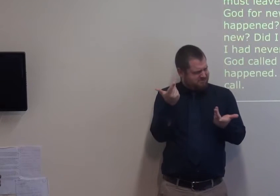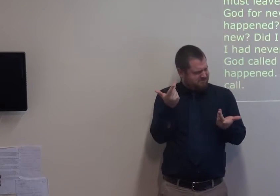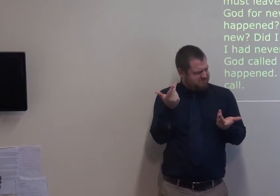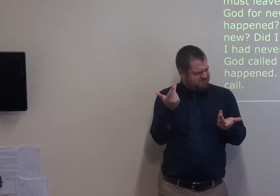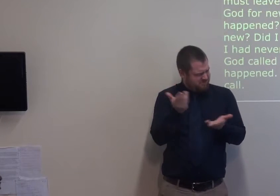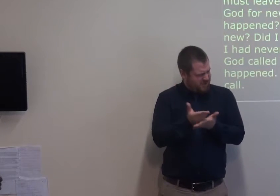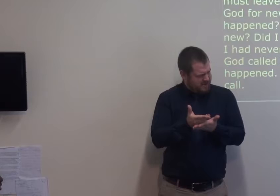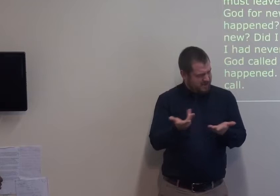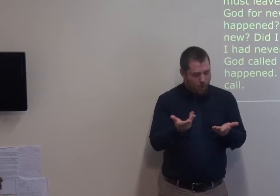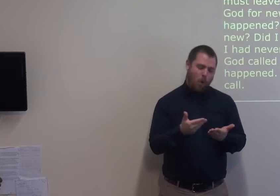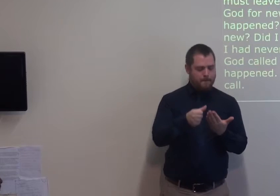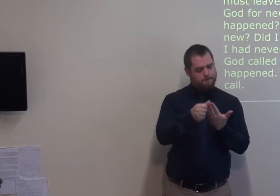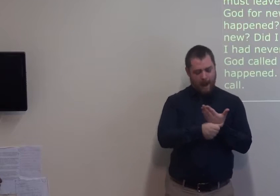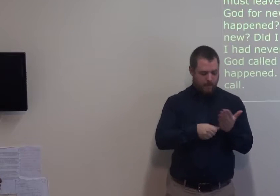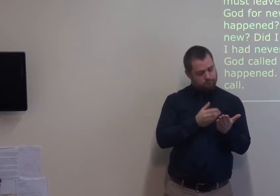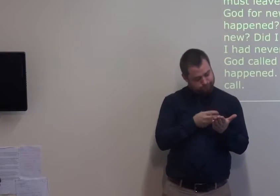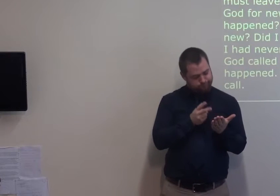Did I read a part of the Bible I'd never read before?